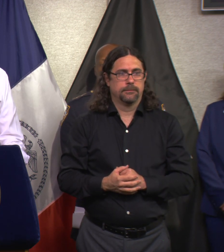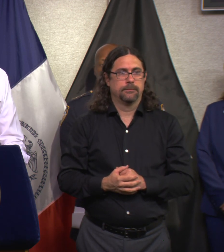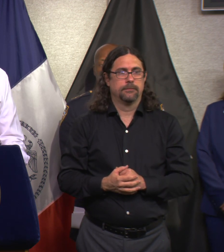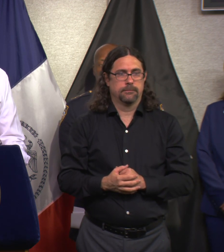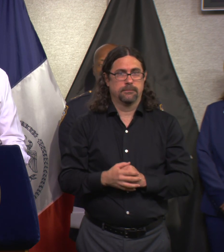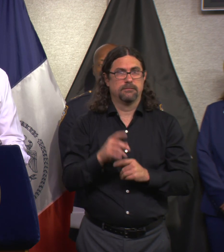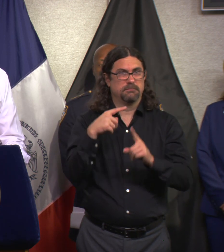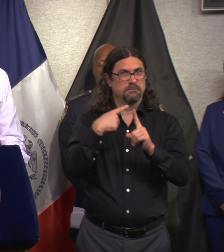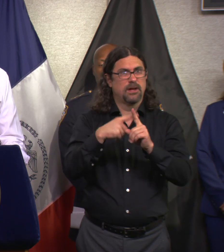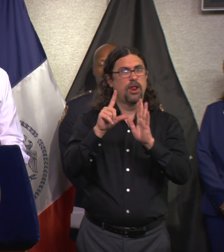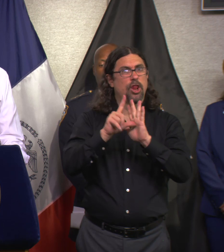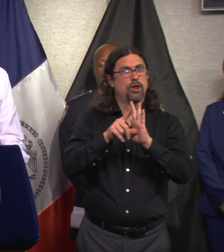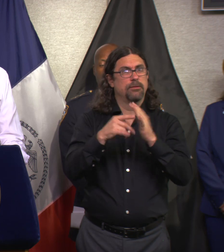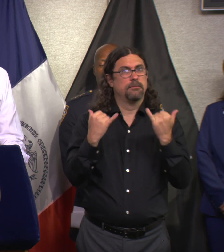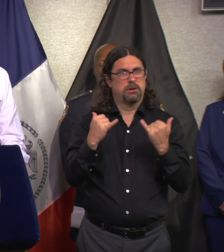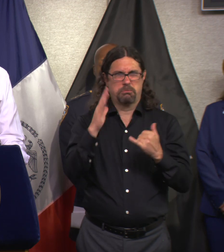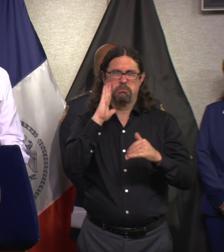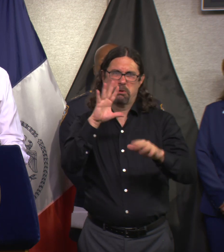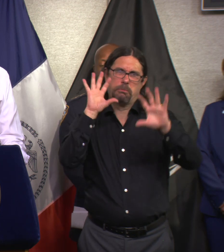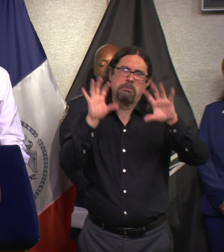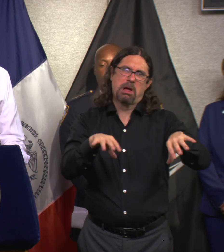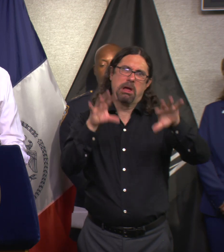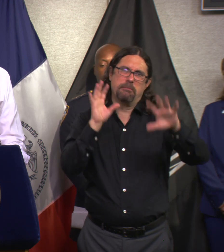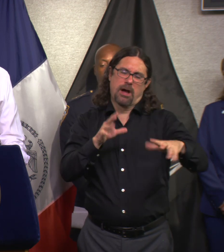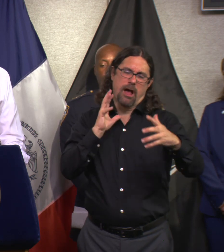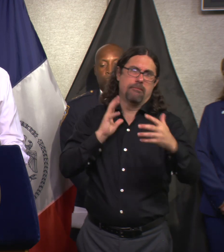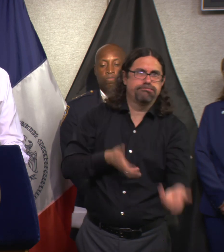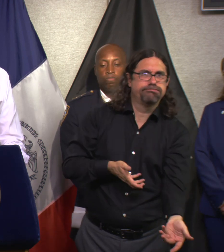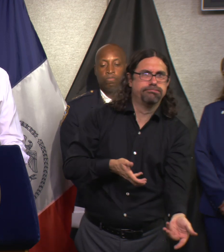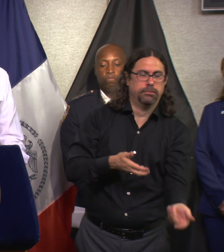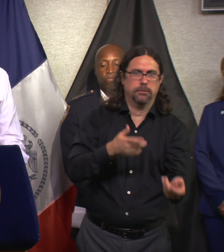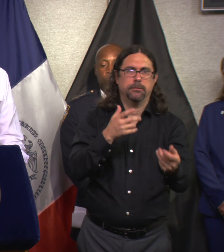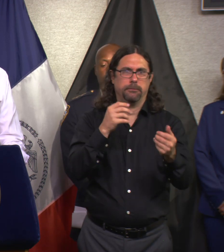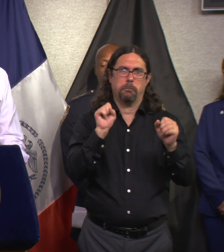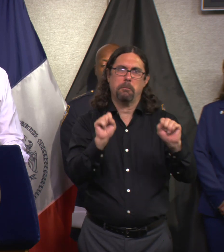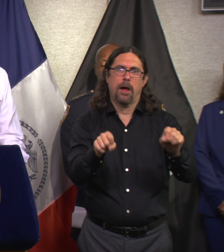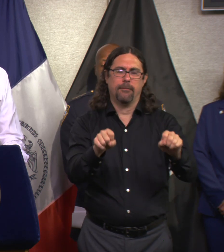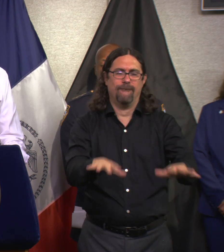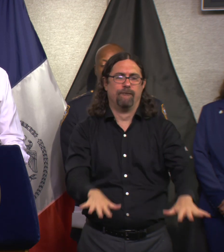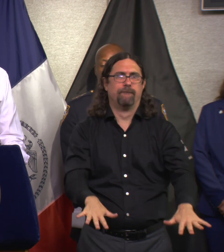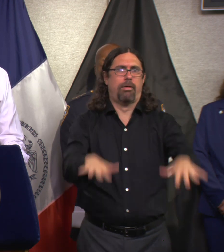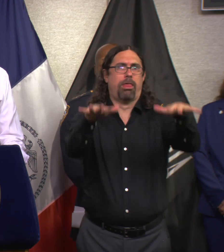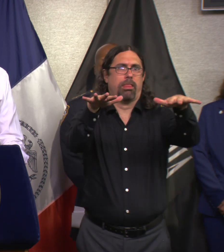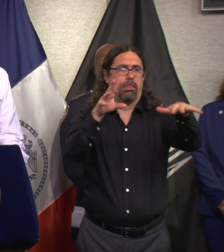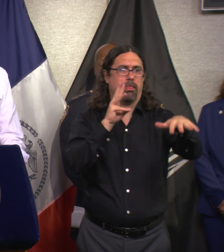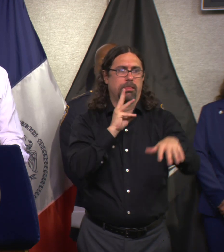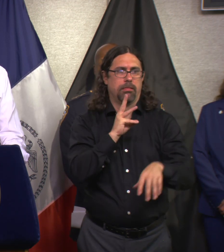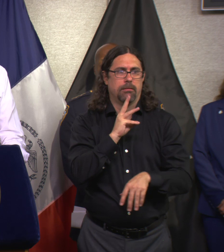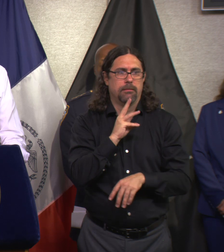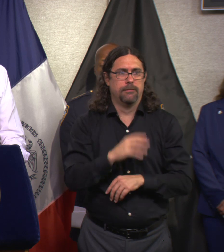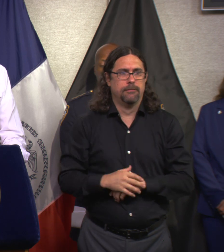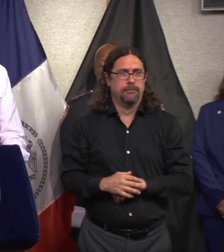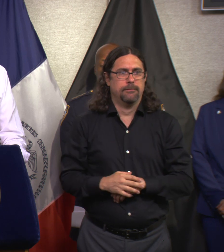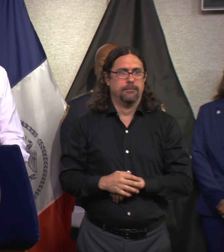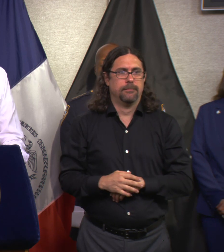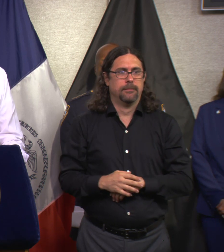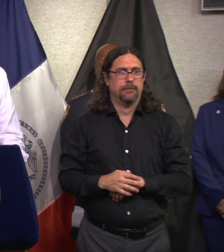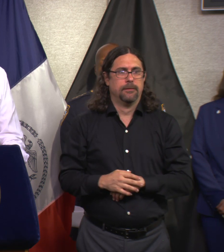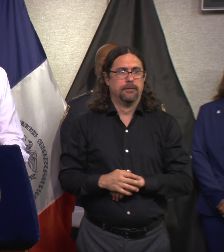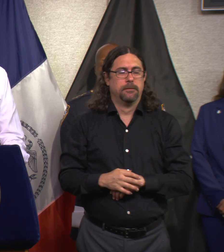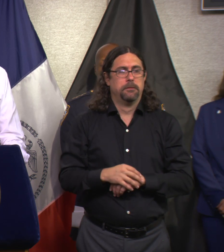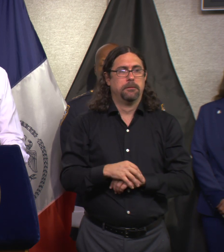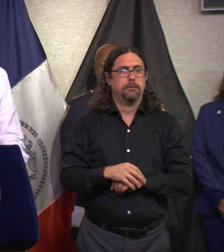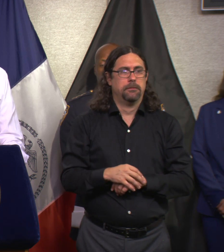We will get a small break on Thursday in terms of temperature. The high is predicted to be 83 with a heat index of